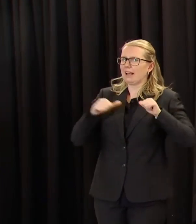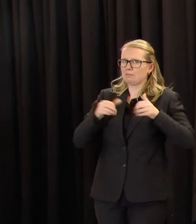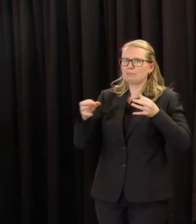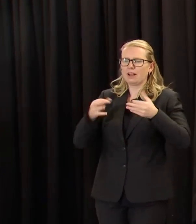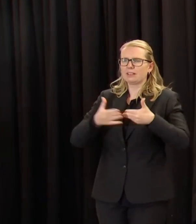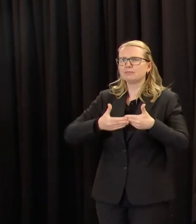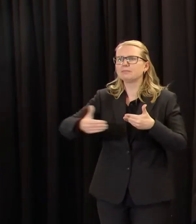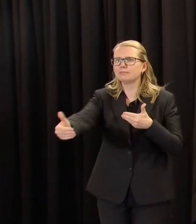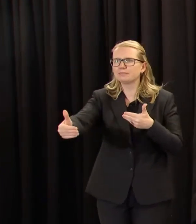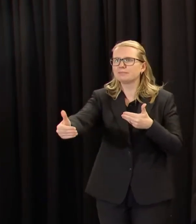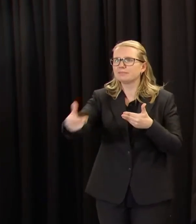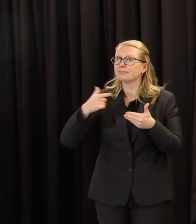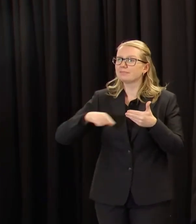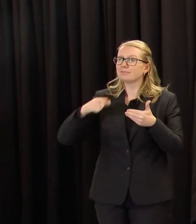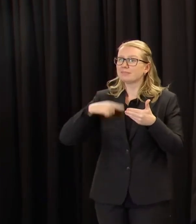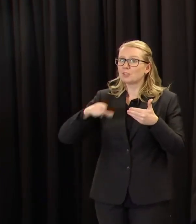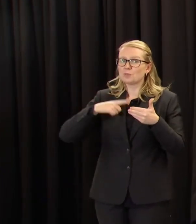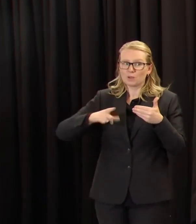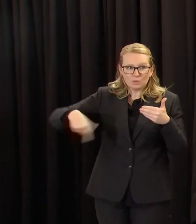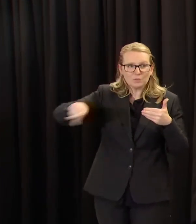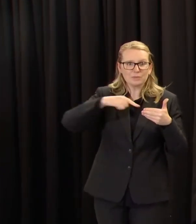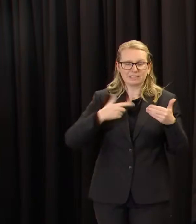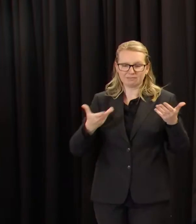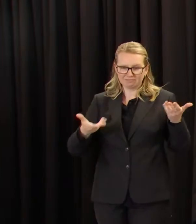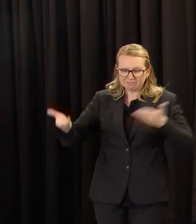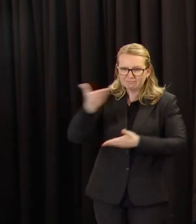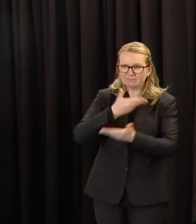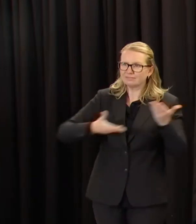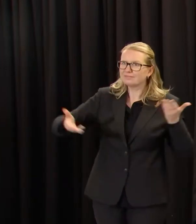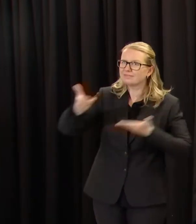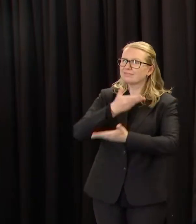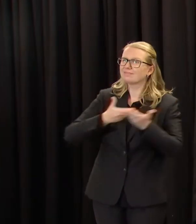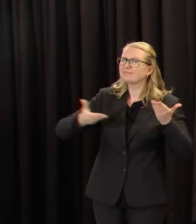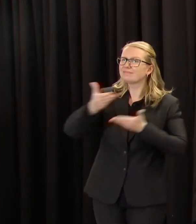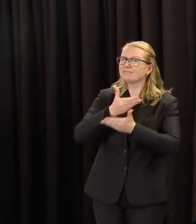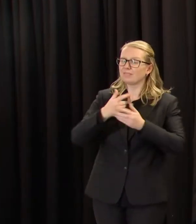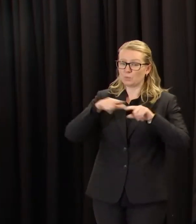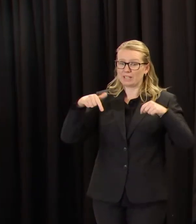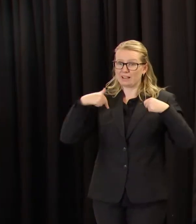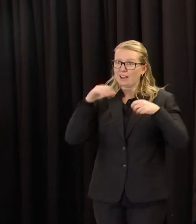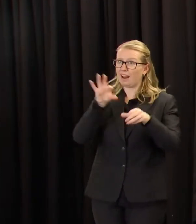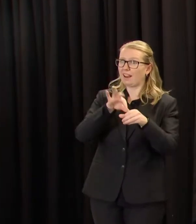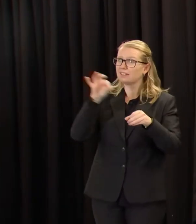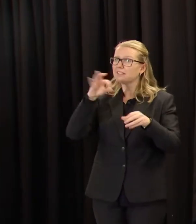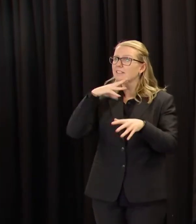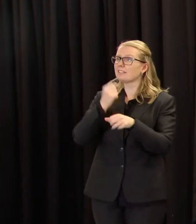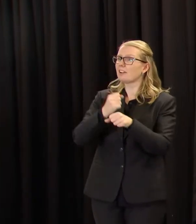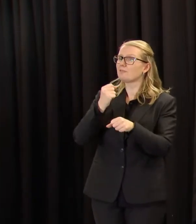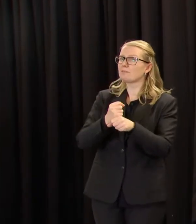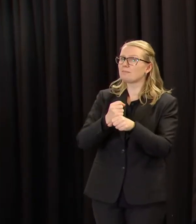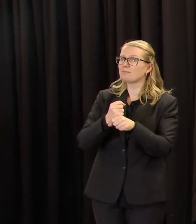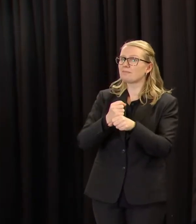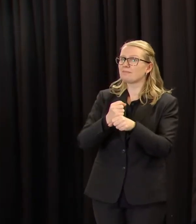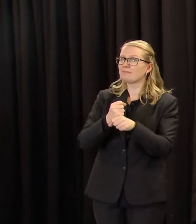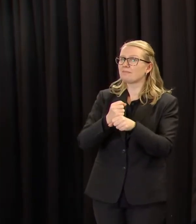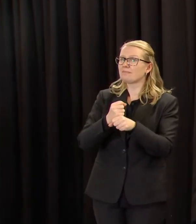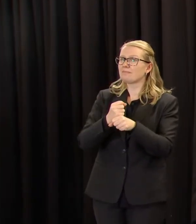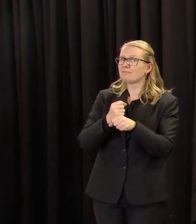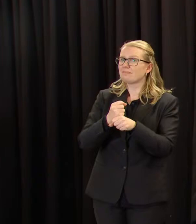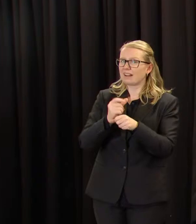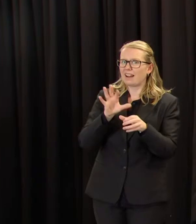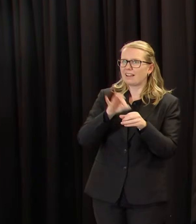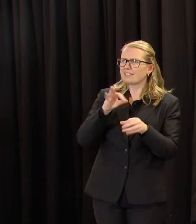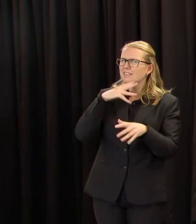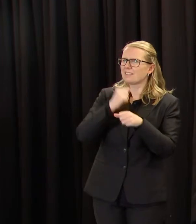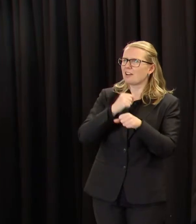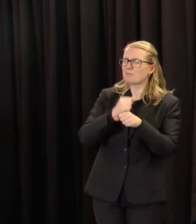And, you know, we're all elected leaders of governments. And some might say that's, you know, we don't have too many things in common beyond that. We have very